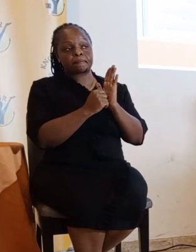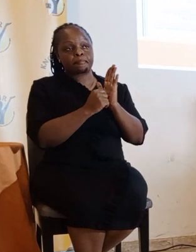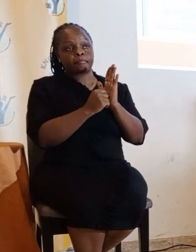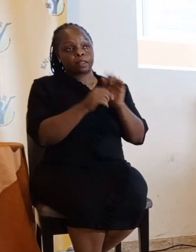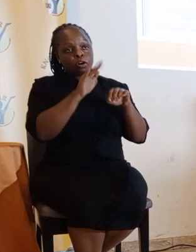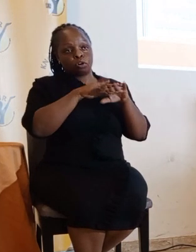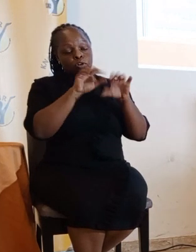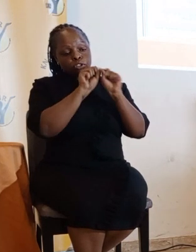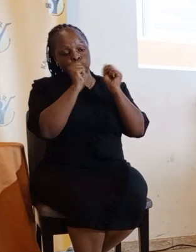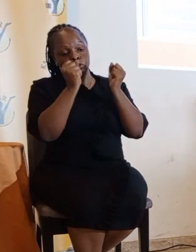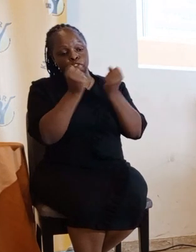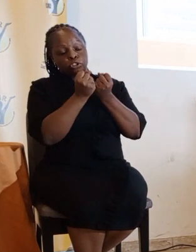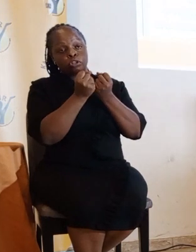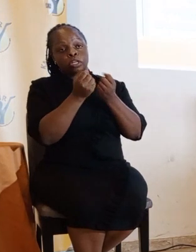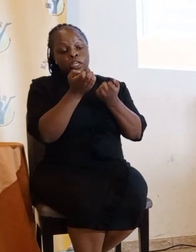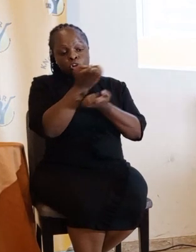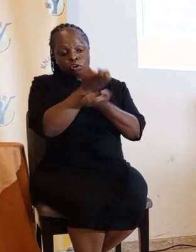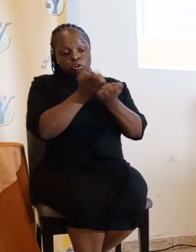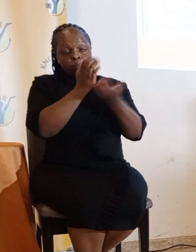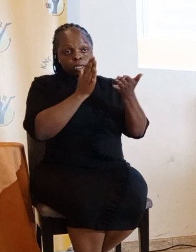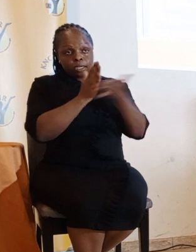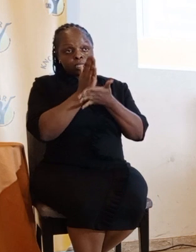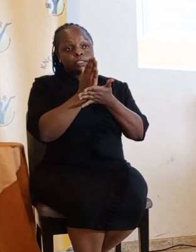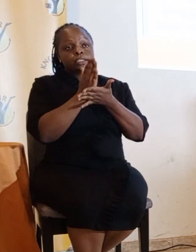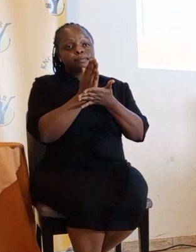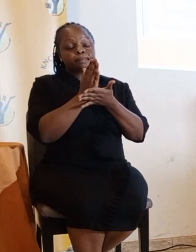On socio-economic rights,